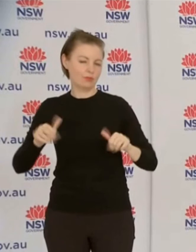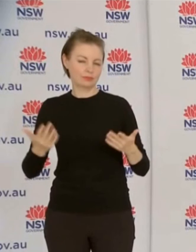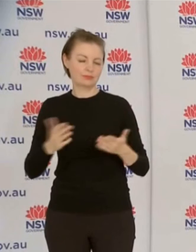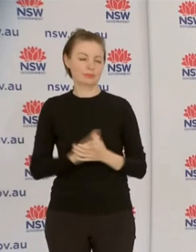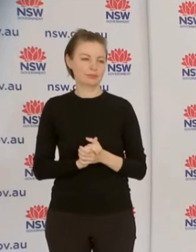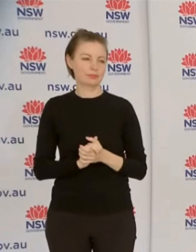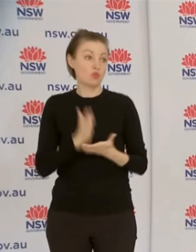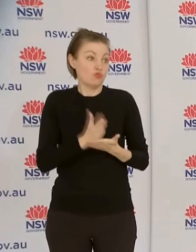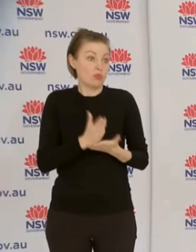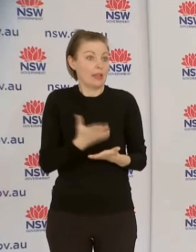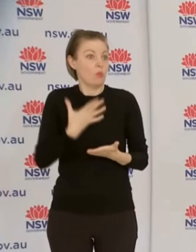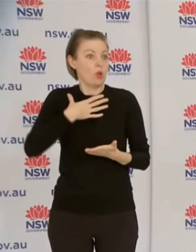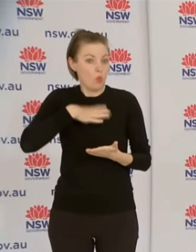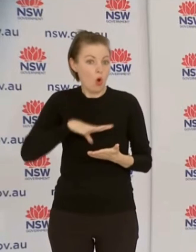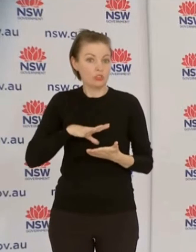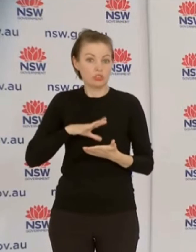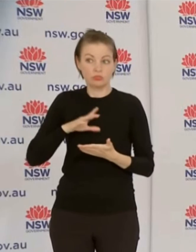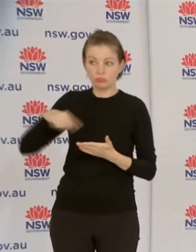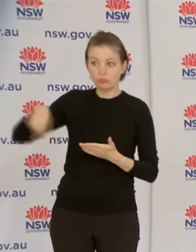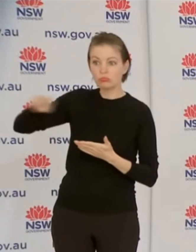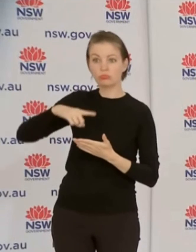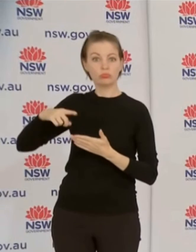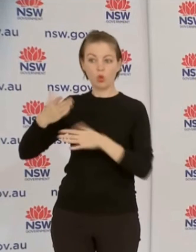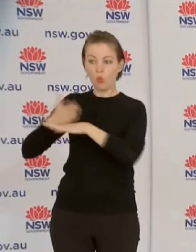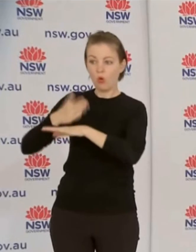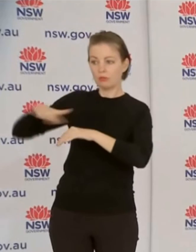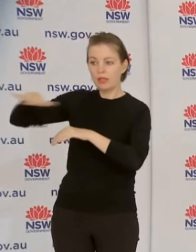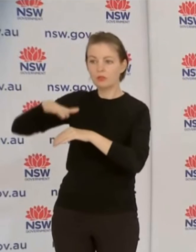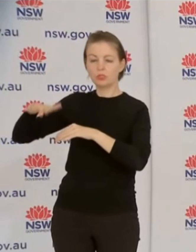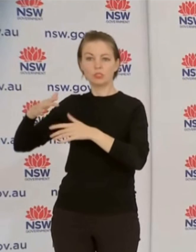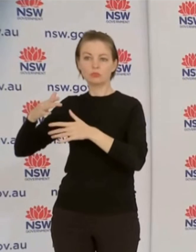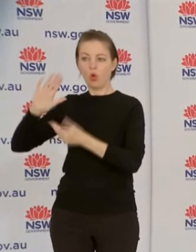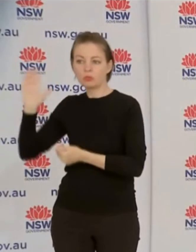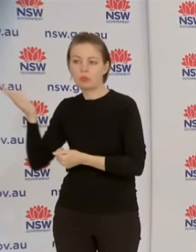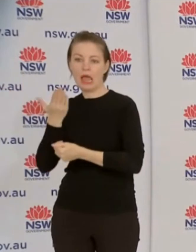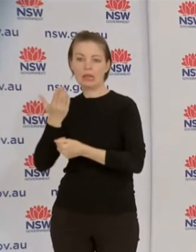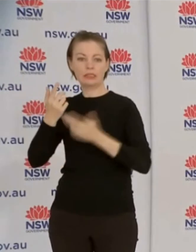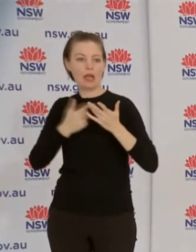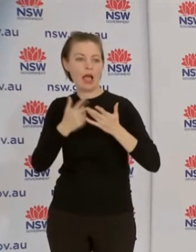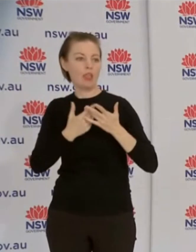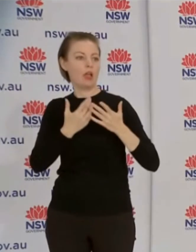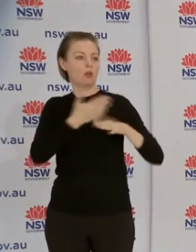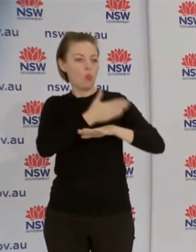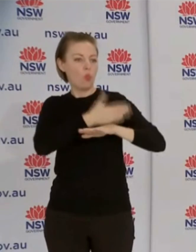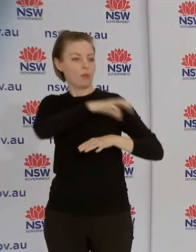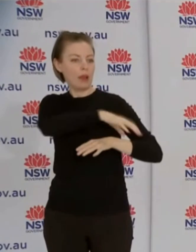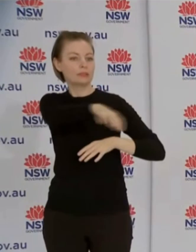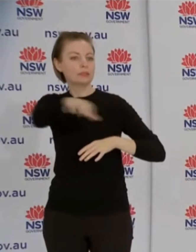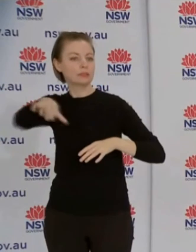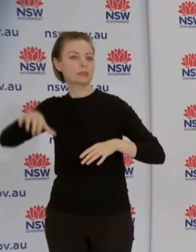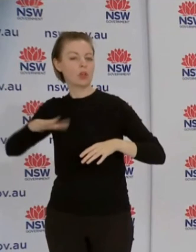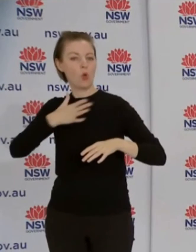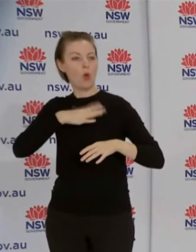is that we want that engagement by industry. The only success that we'll get through this is where industry buys in to the concept that